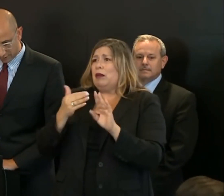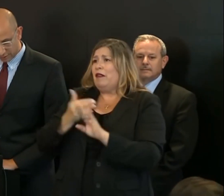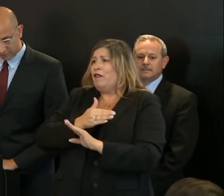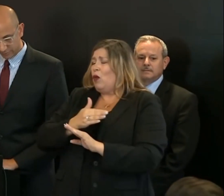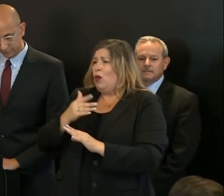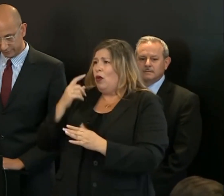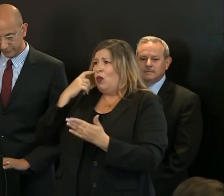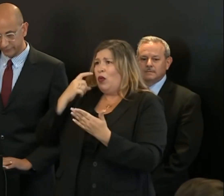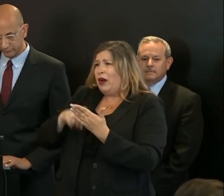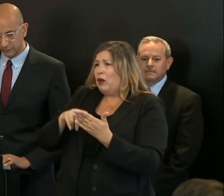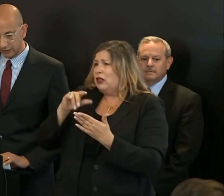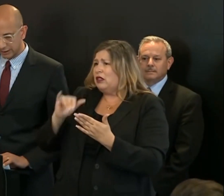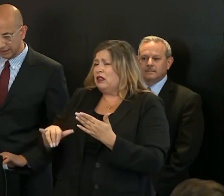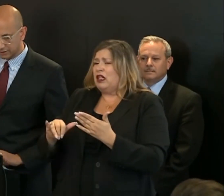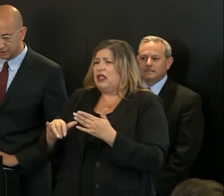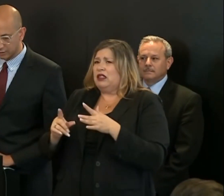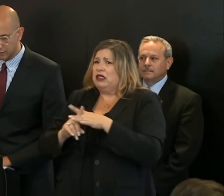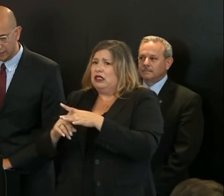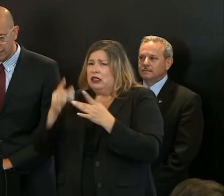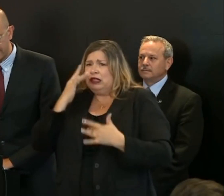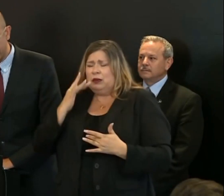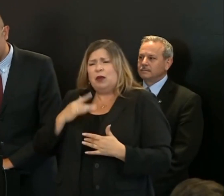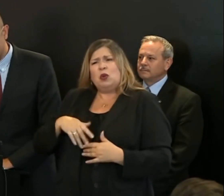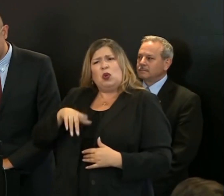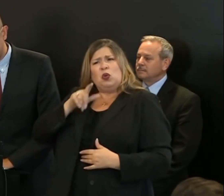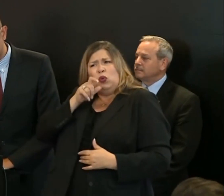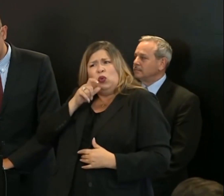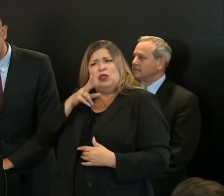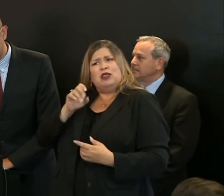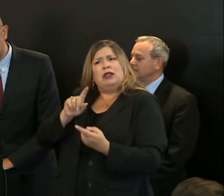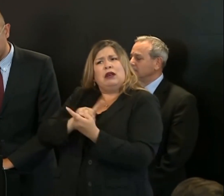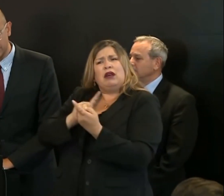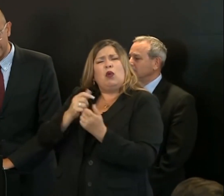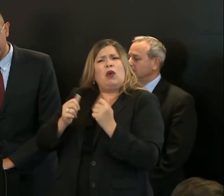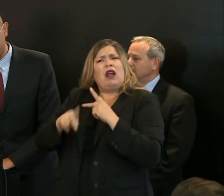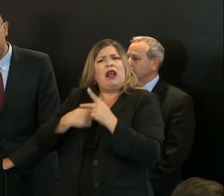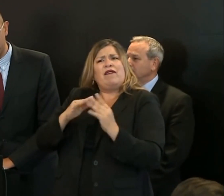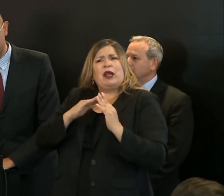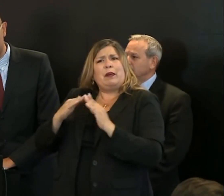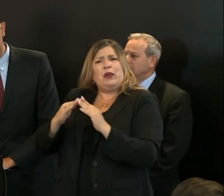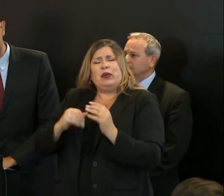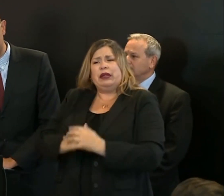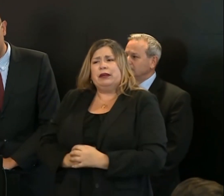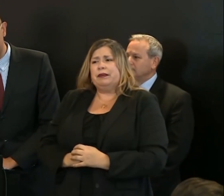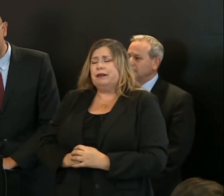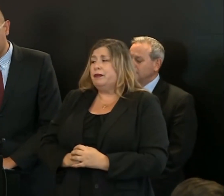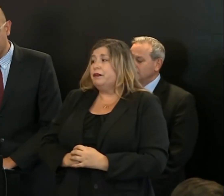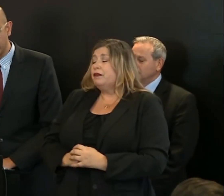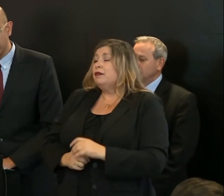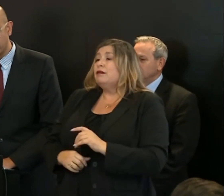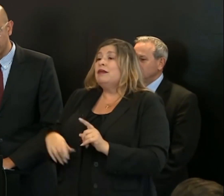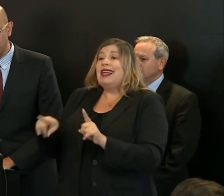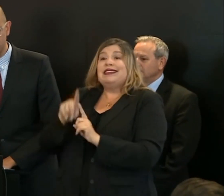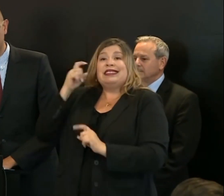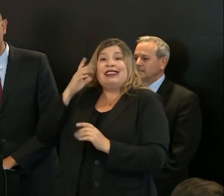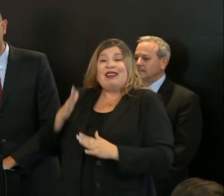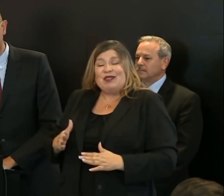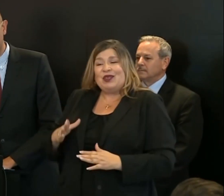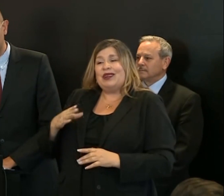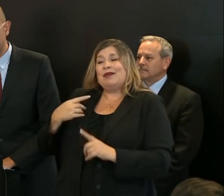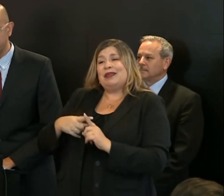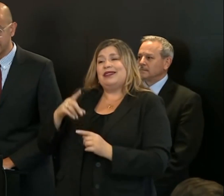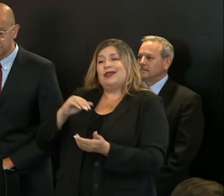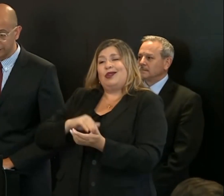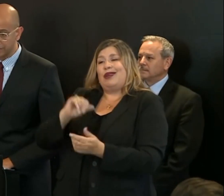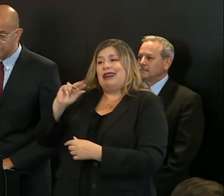about here? Who should be concerned? Yeah, so as both the governor and Dr. Angel said, we won't be speaking